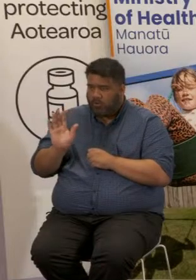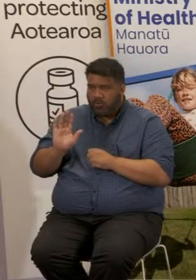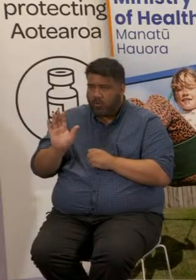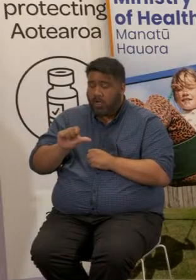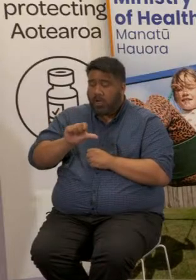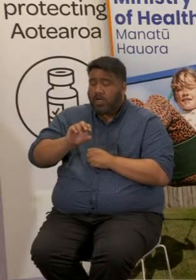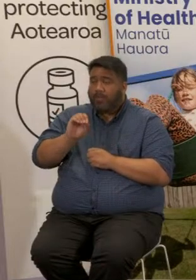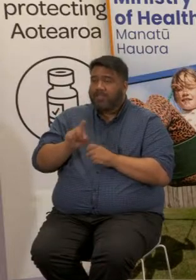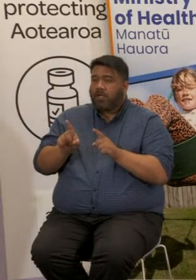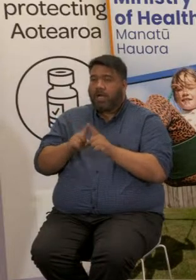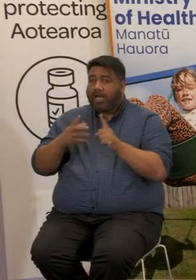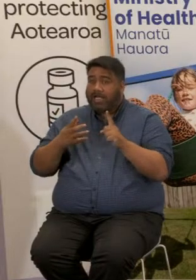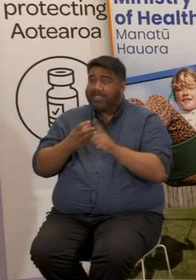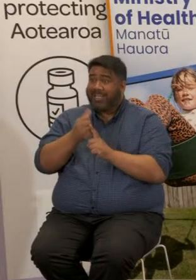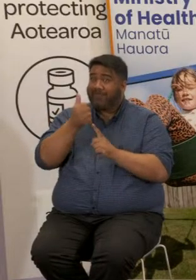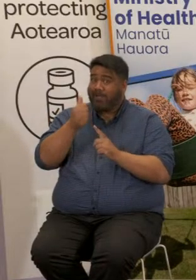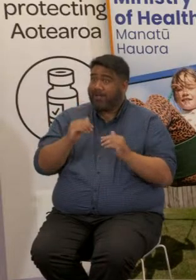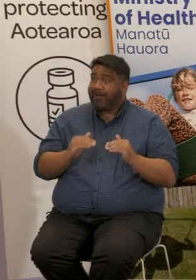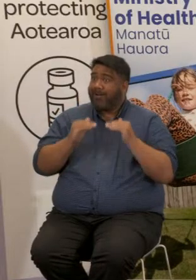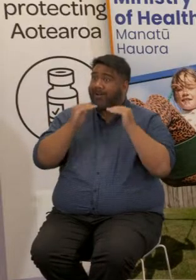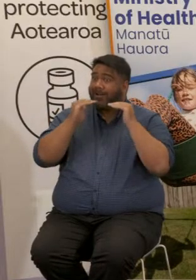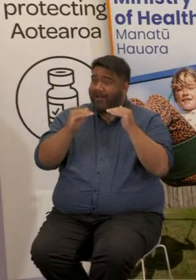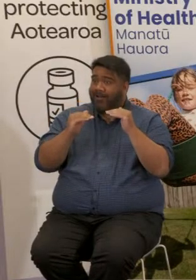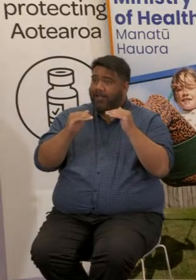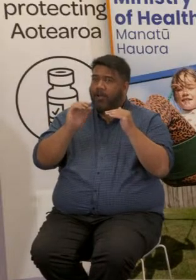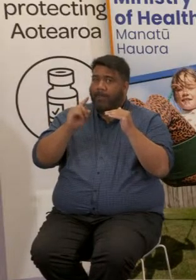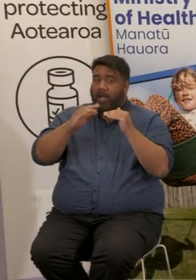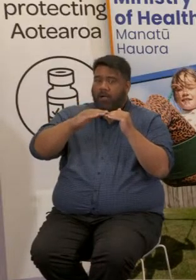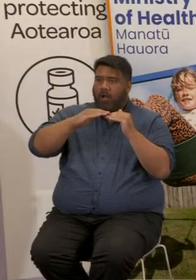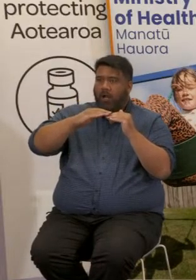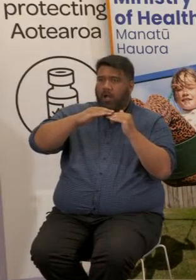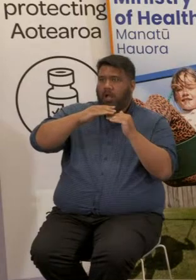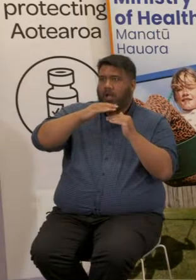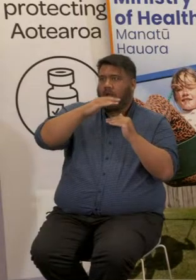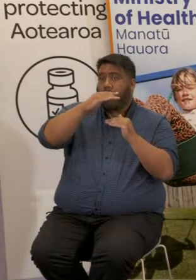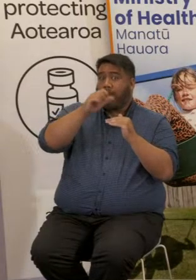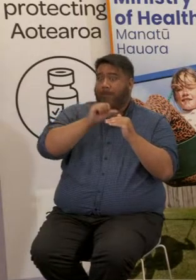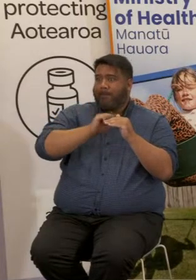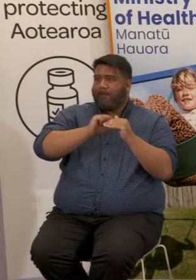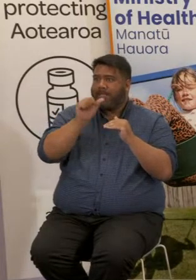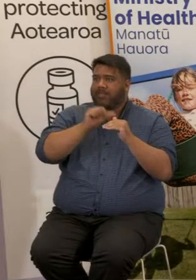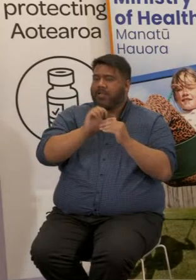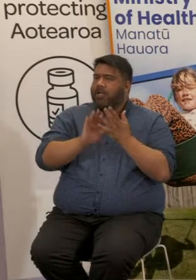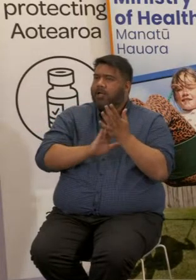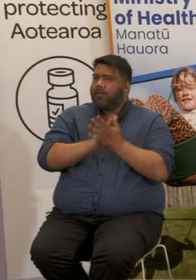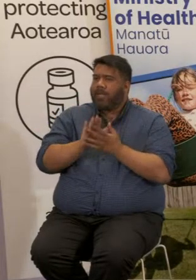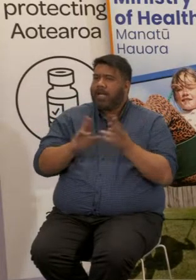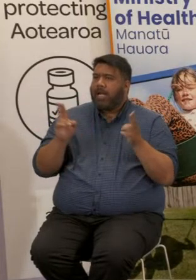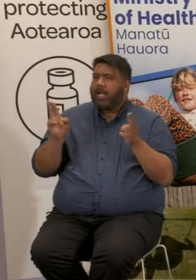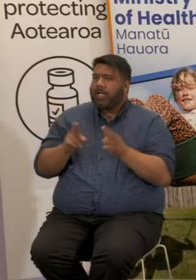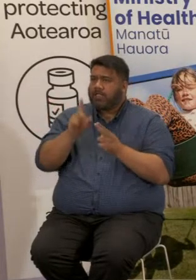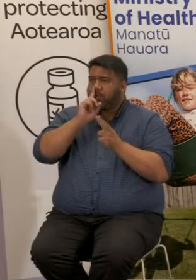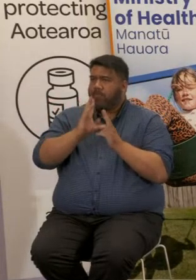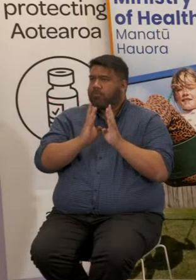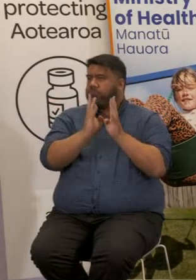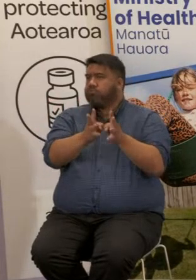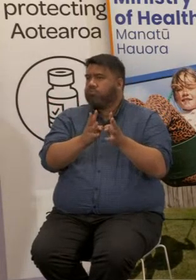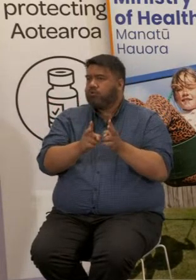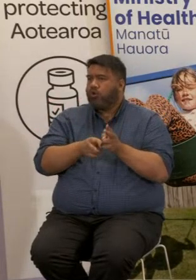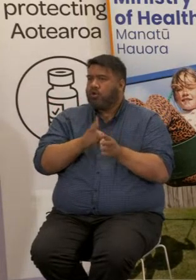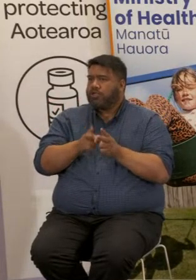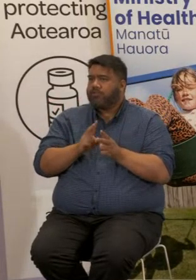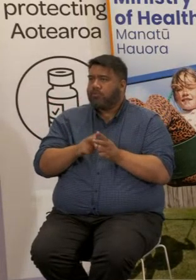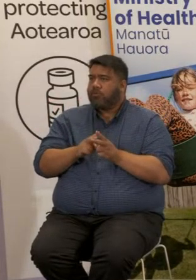is obtaining as high coverage as possible. The higher we get, the less hospitalisation we will see, the less death we will